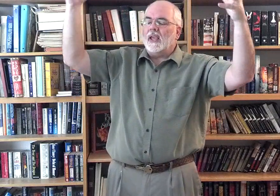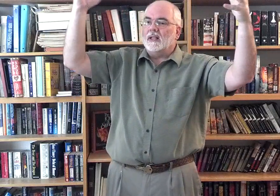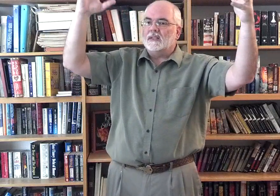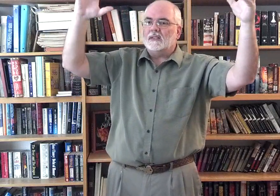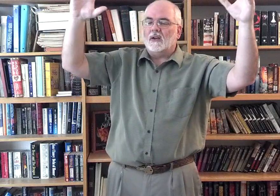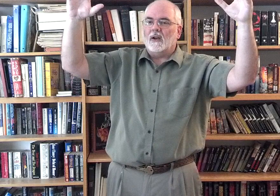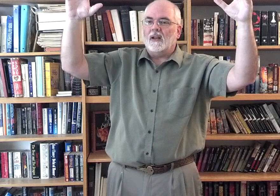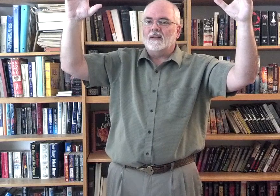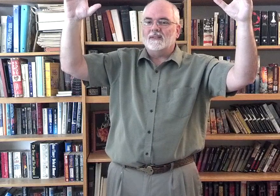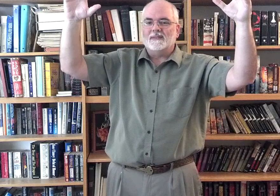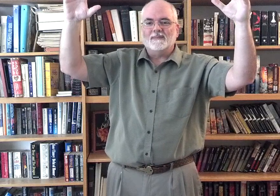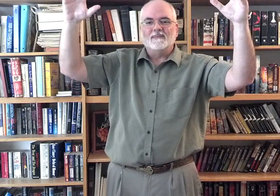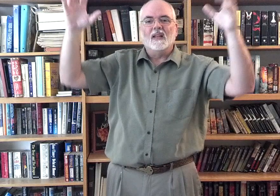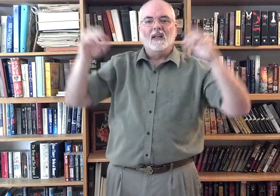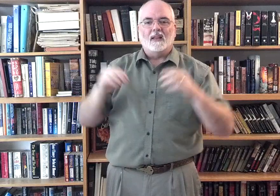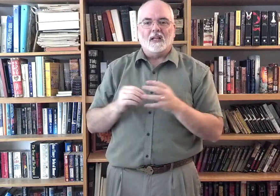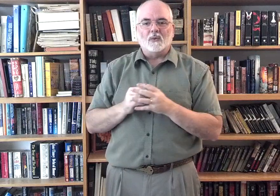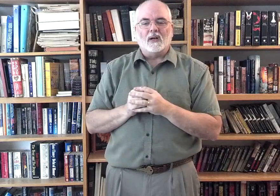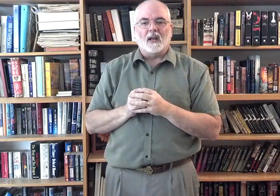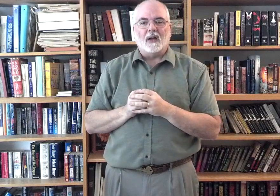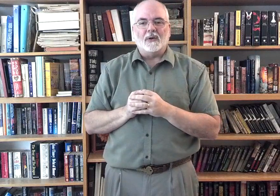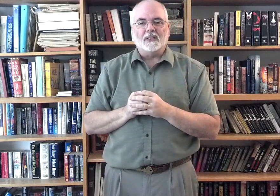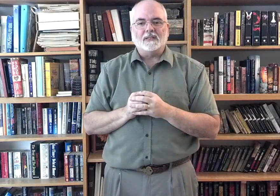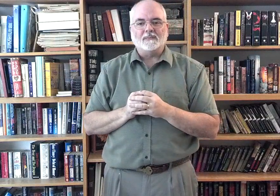hands. All right? That's what a cloud is.